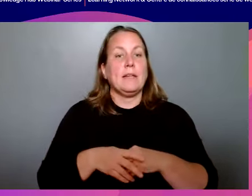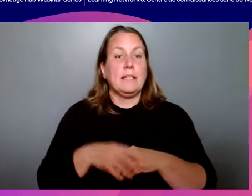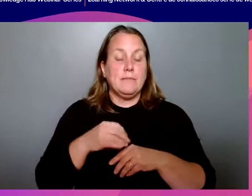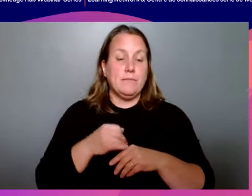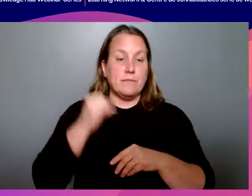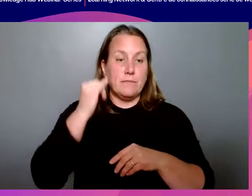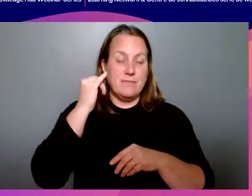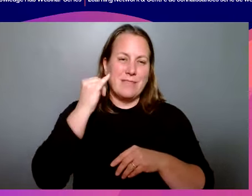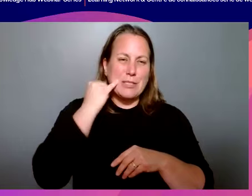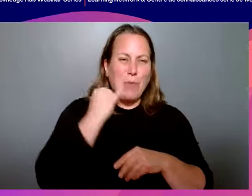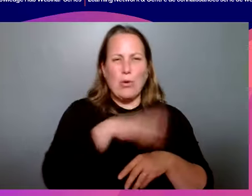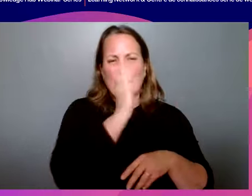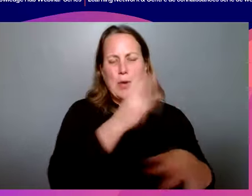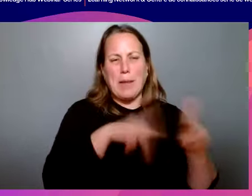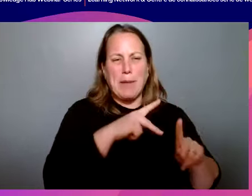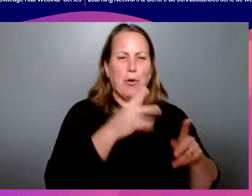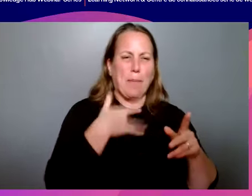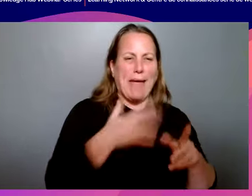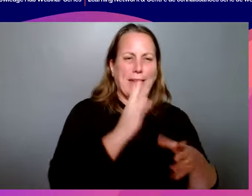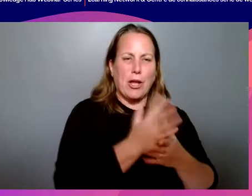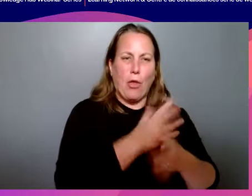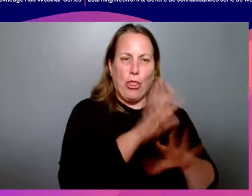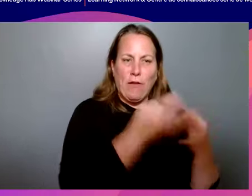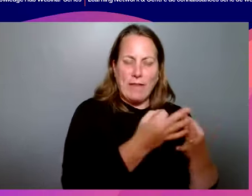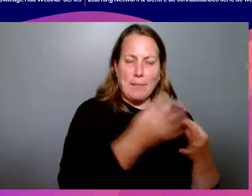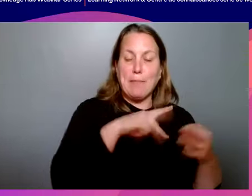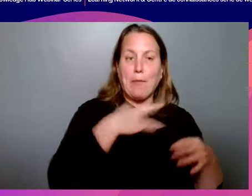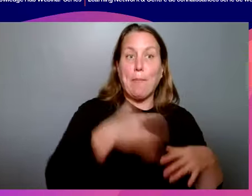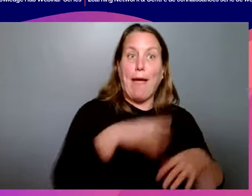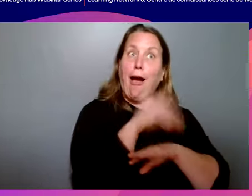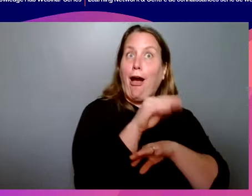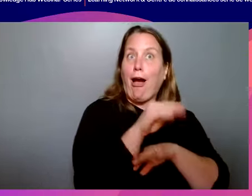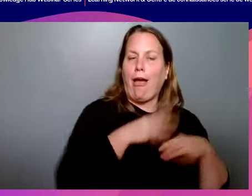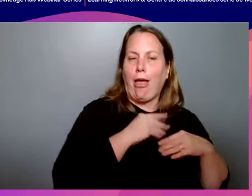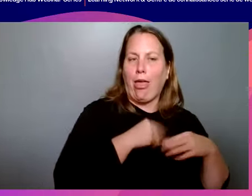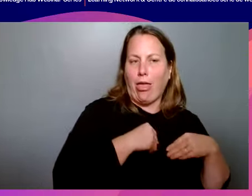heterosexual colleagues talk about their partners or their families. Like many